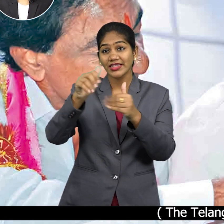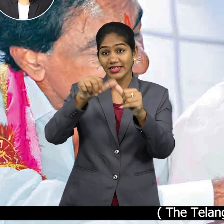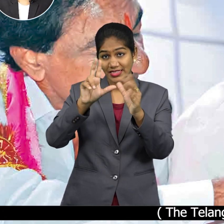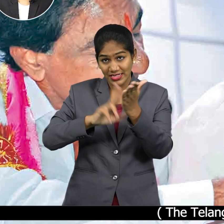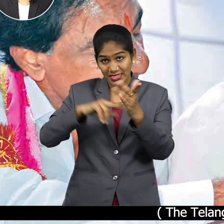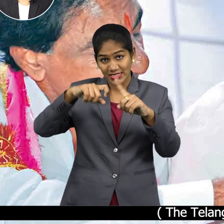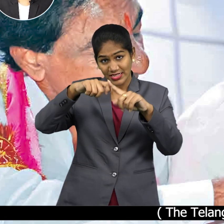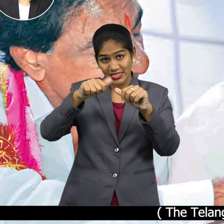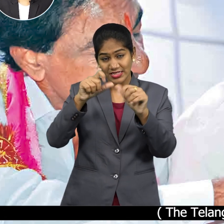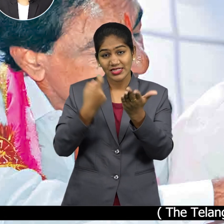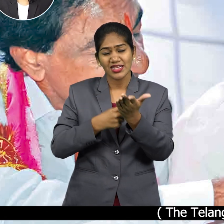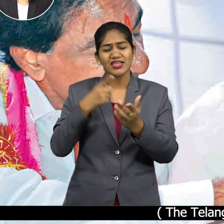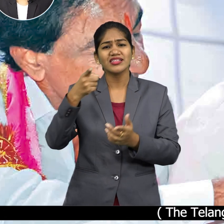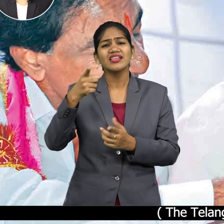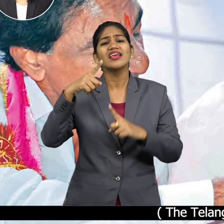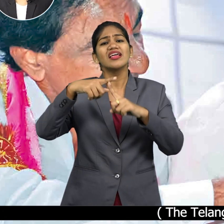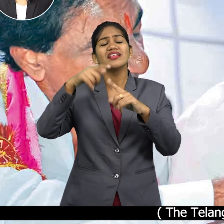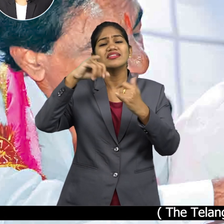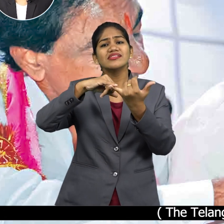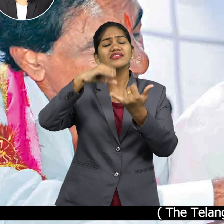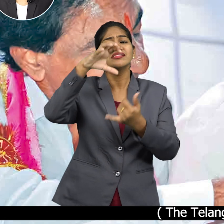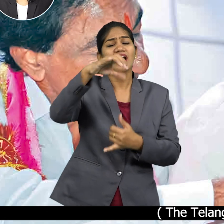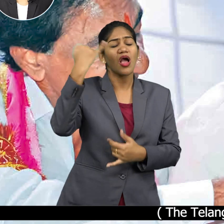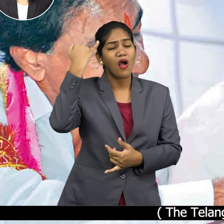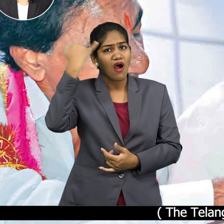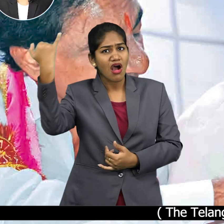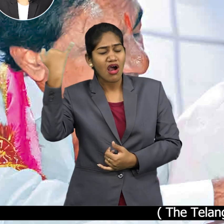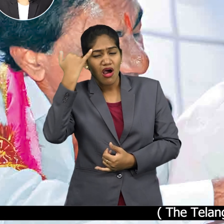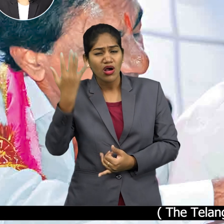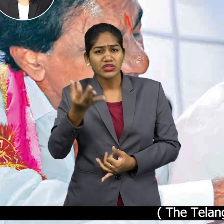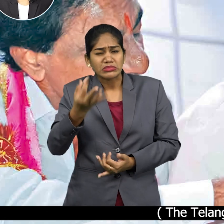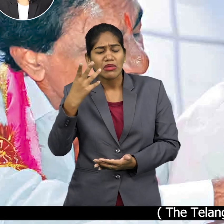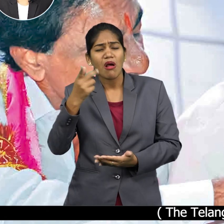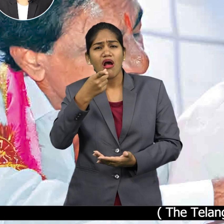the Telangana ideologist.